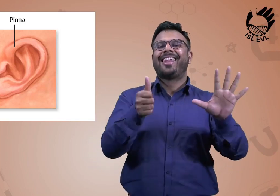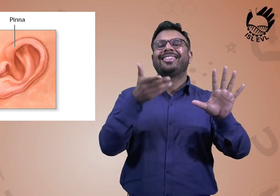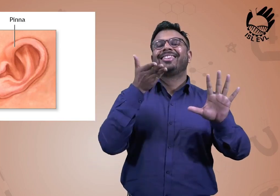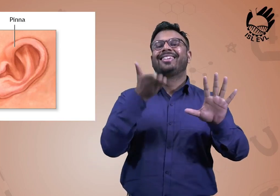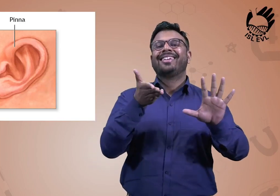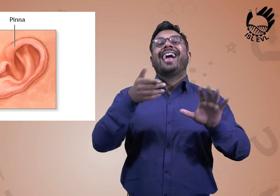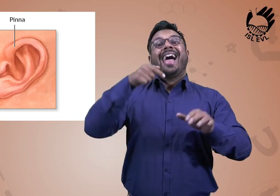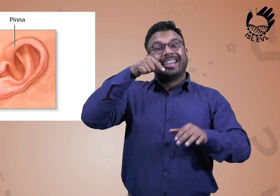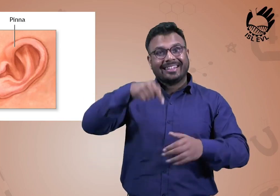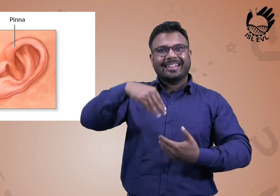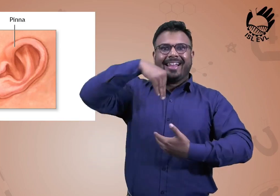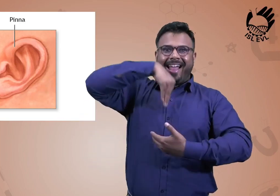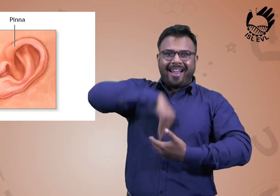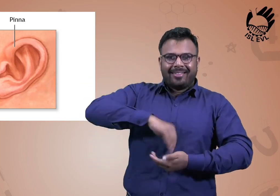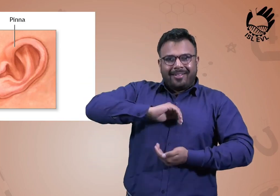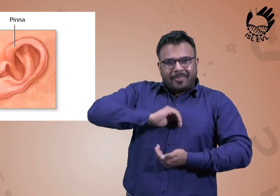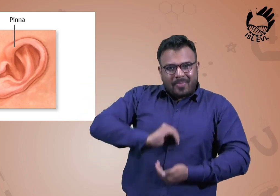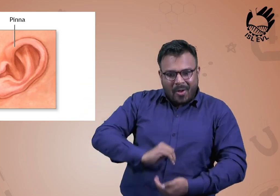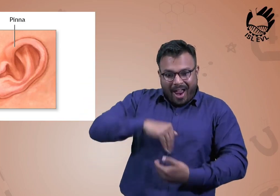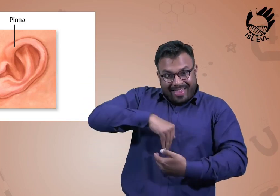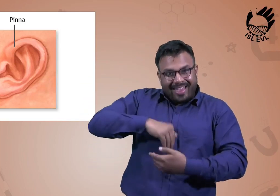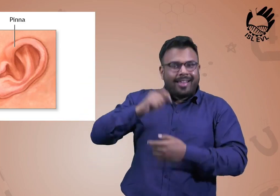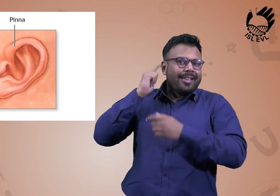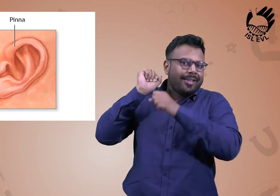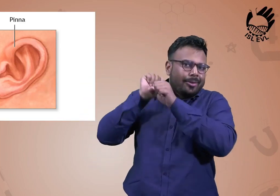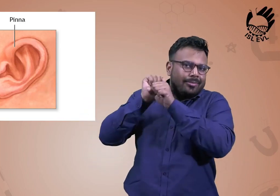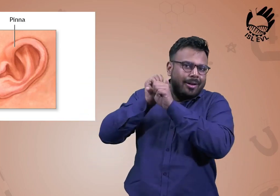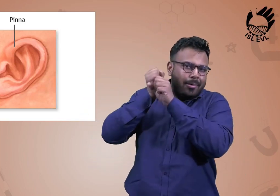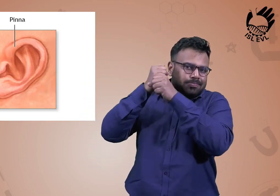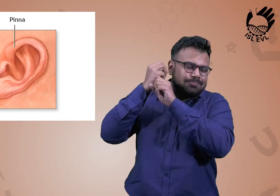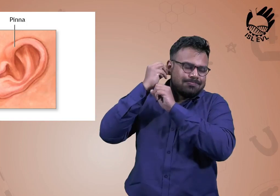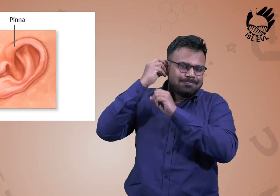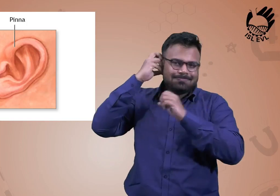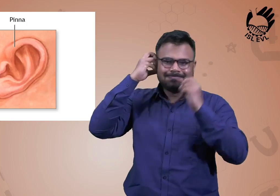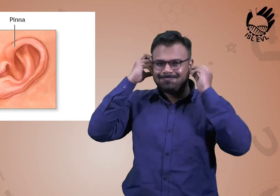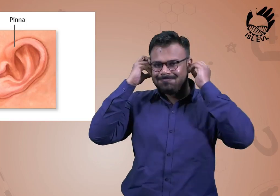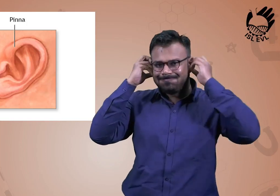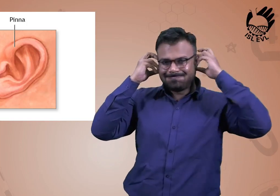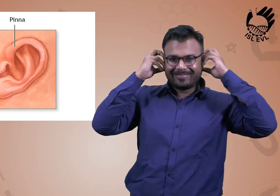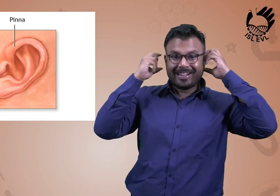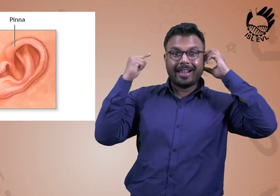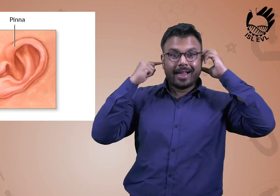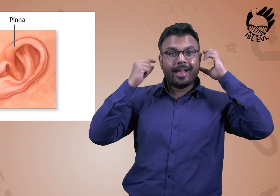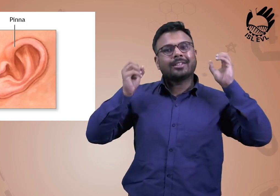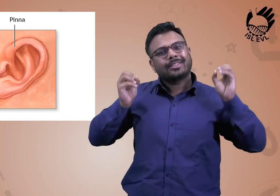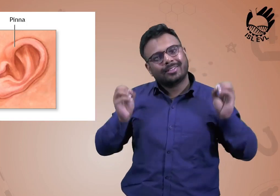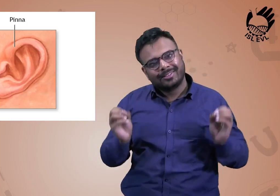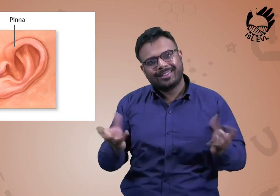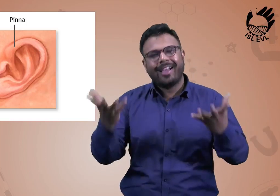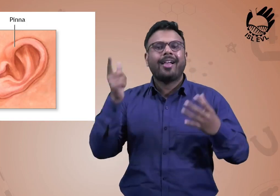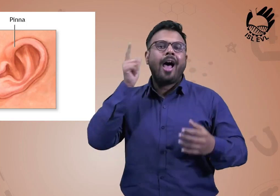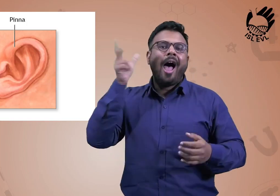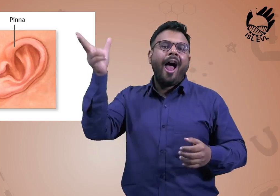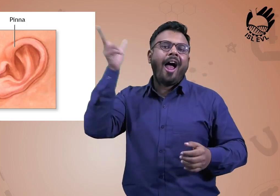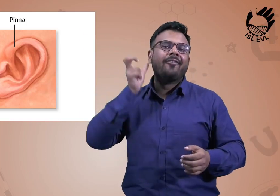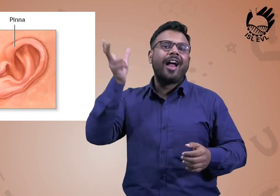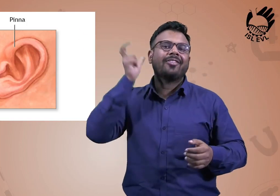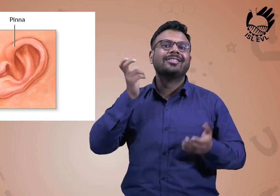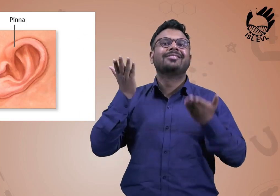These sound waves are actually caught by the pinna, which is like a funnel. Did you know the development of